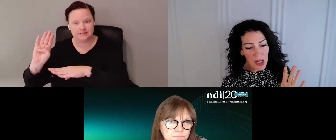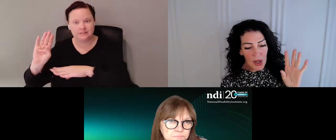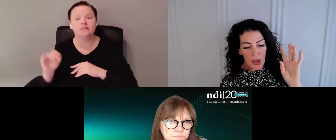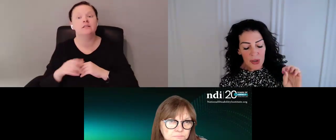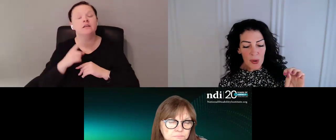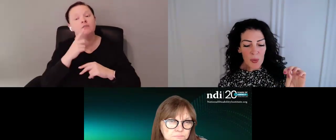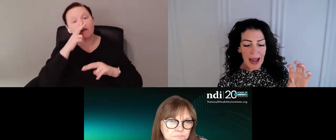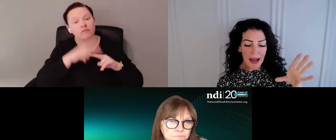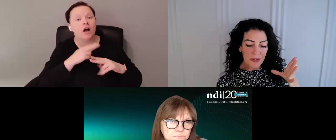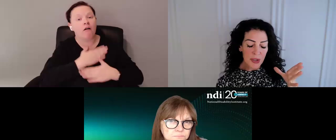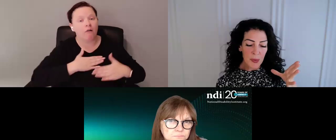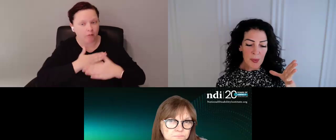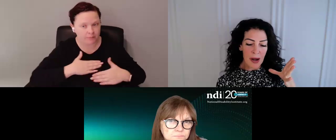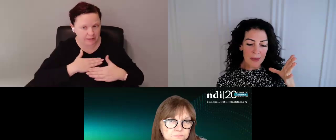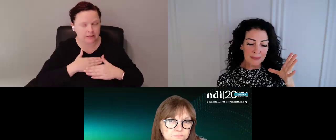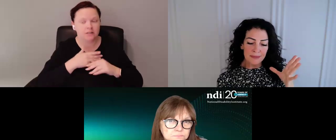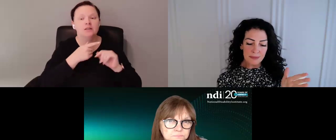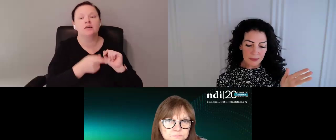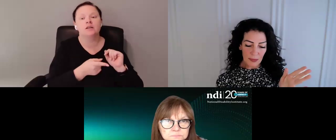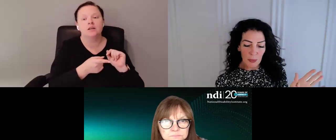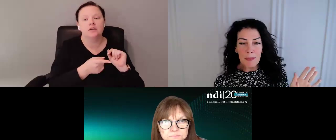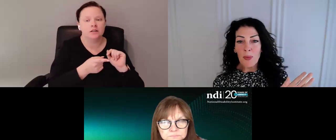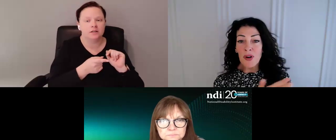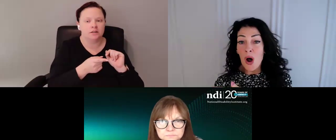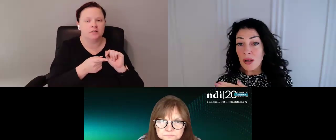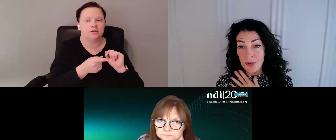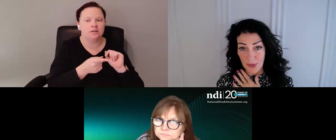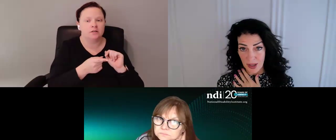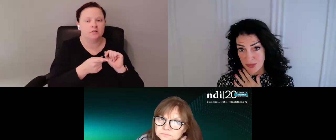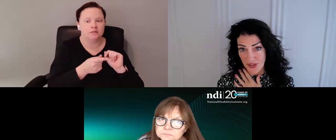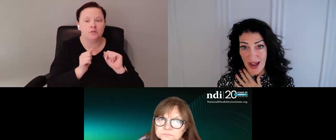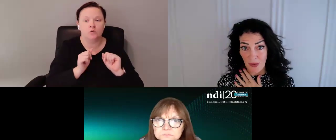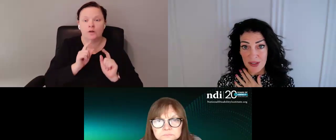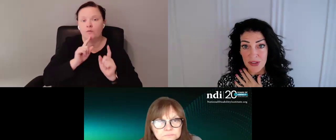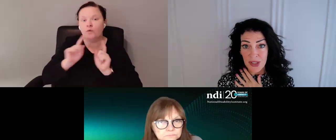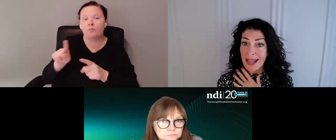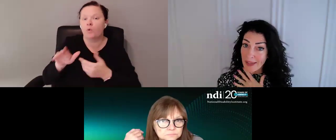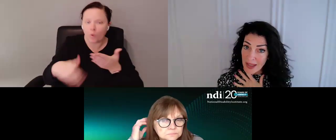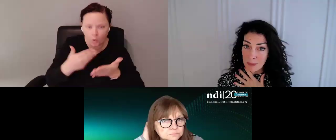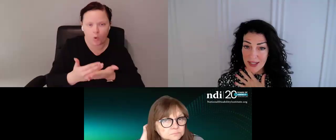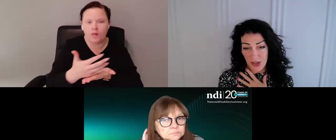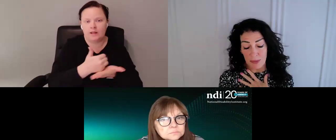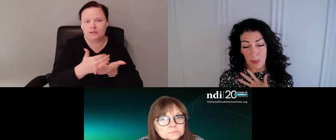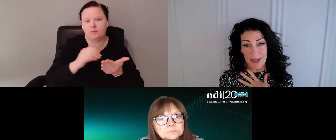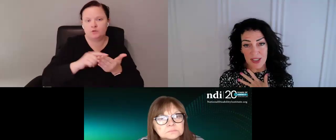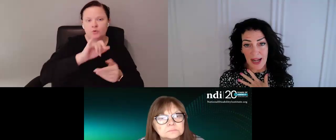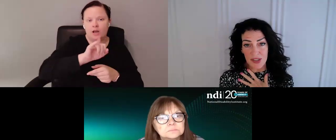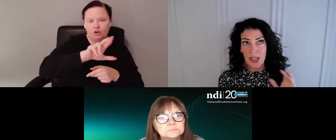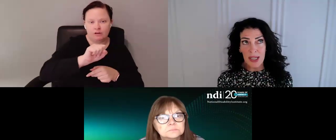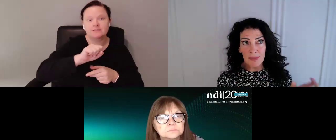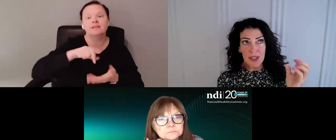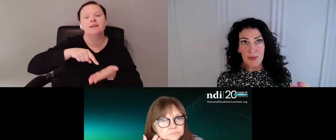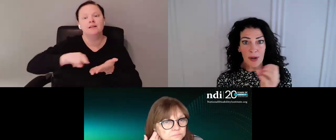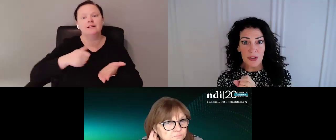hobby, you have to report all of your income to the IRS and then pay self-employment